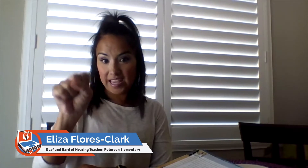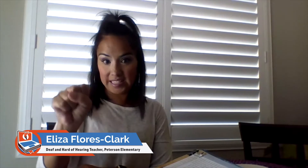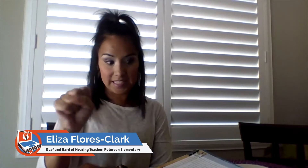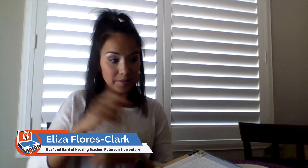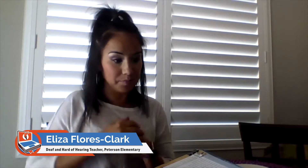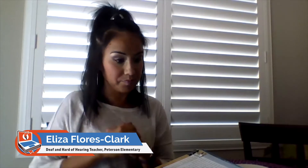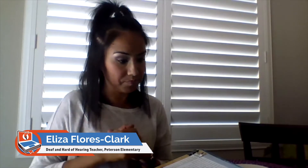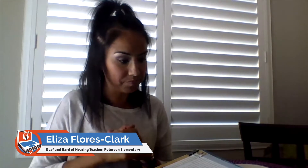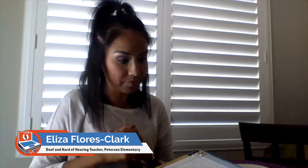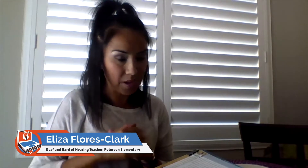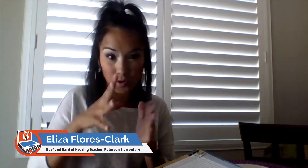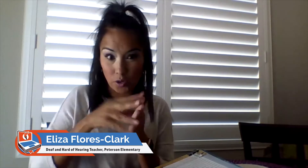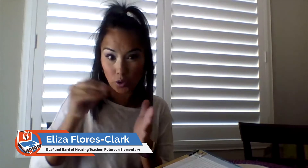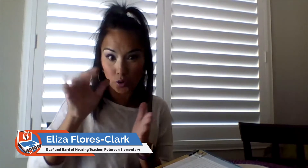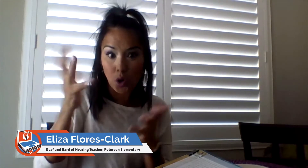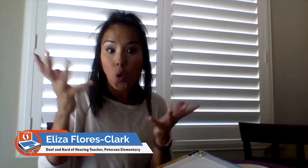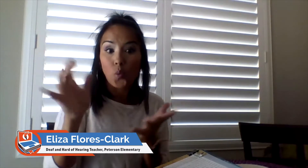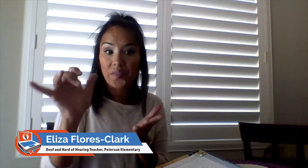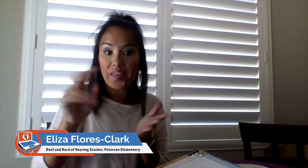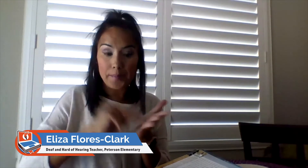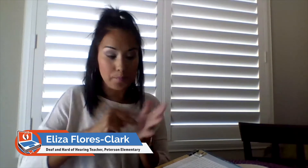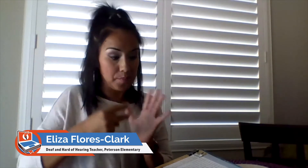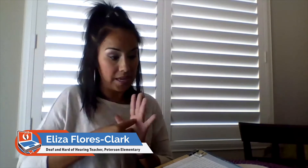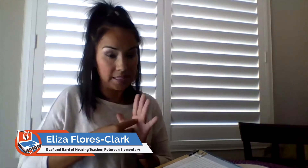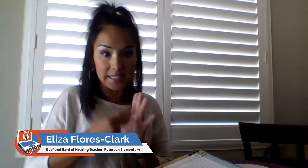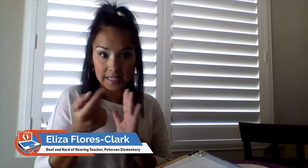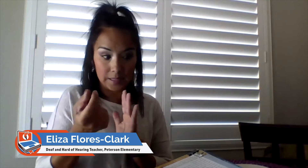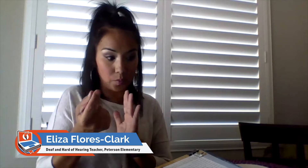Savannas, and we're going to learn what that means in a little bit.